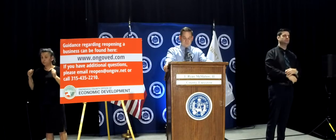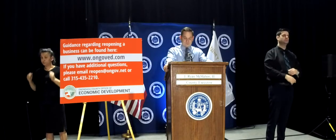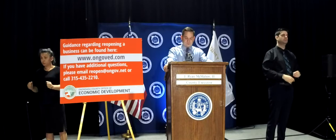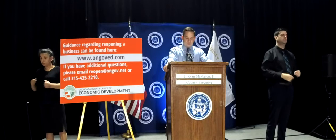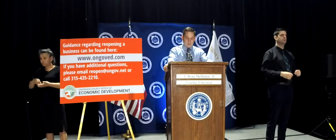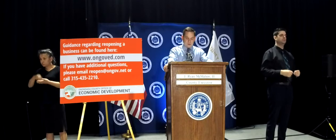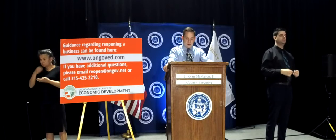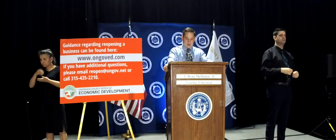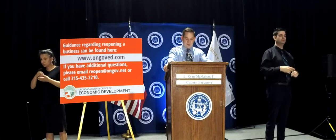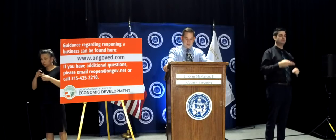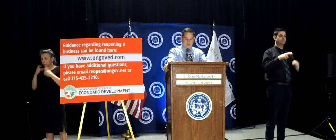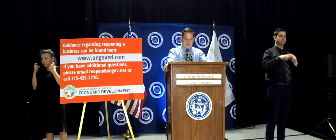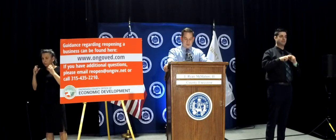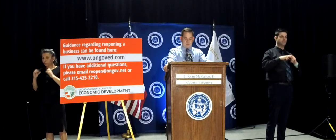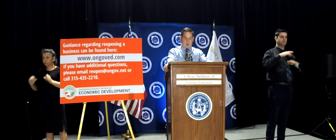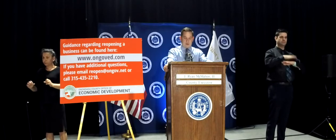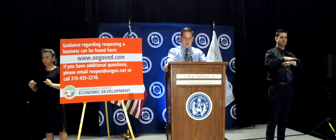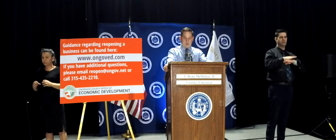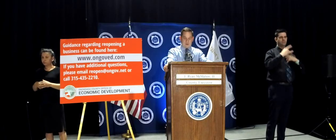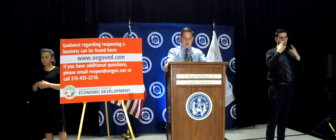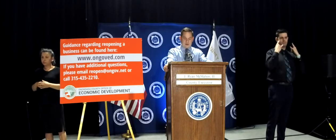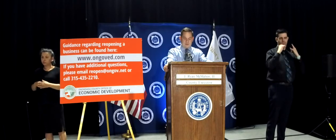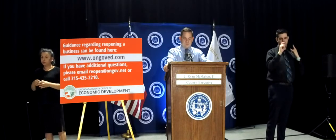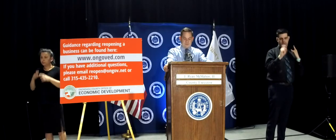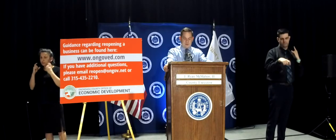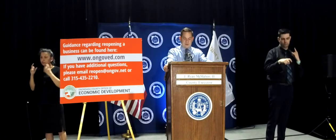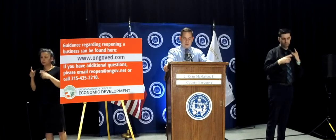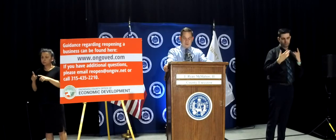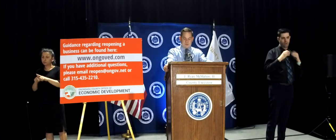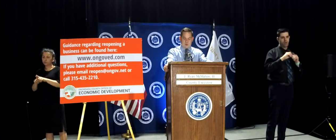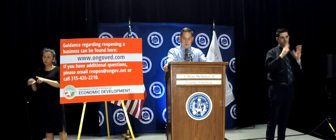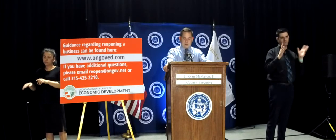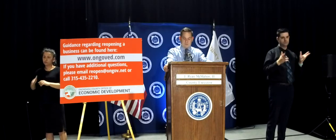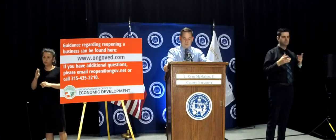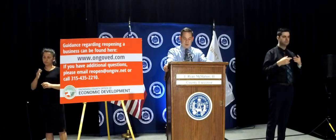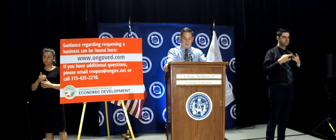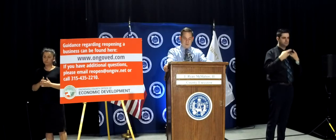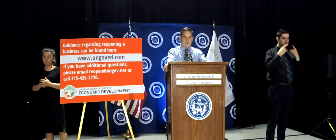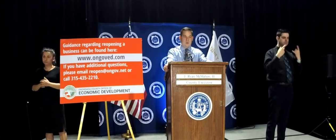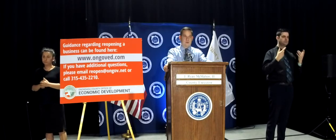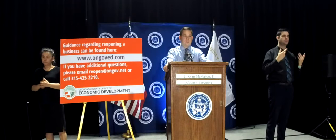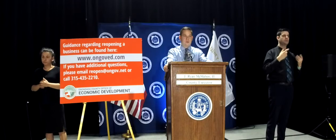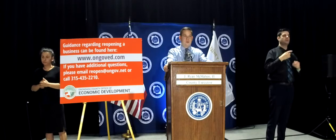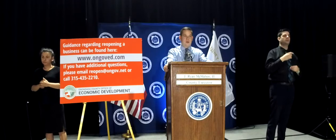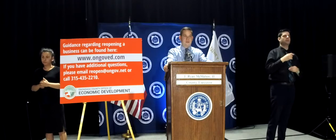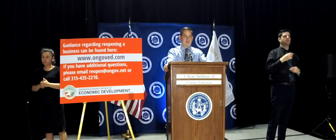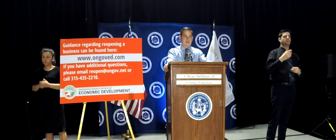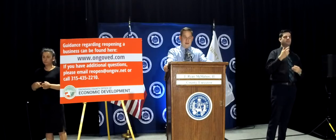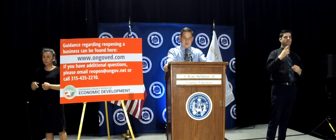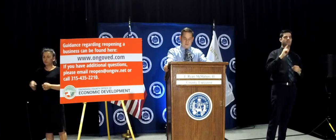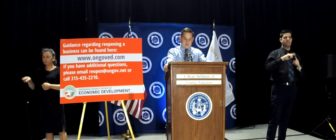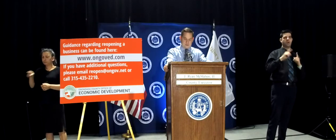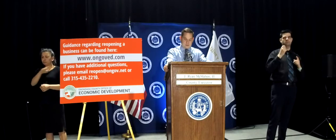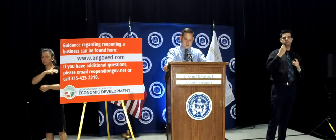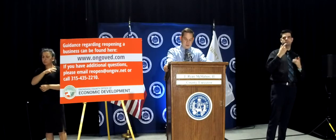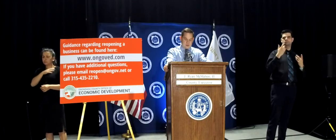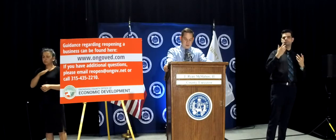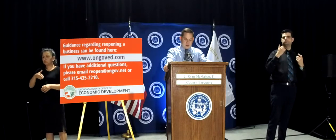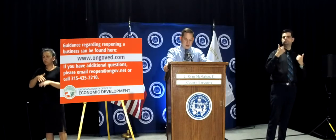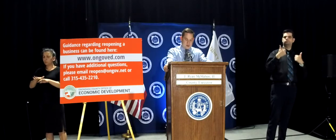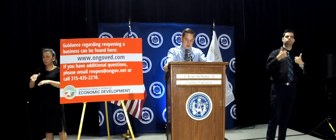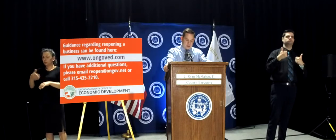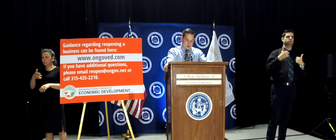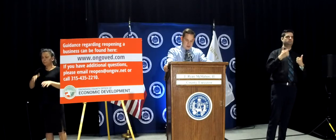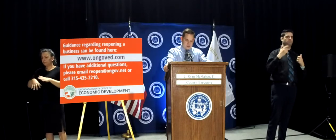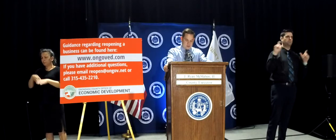But it's important that that was a big win for everybody to get that out of phase.